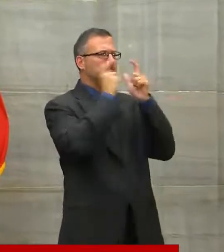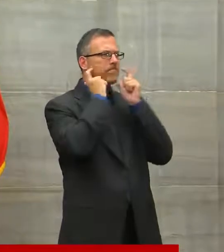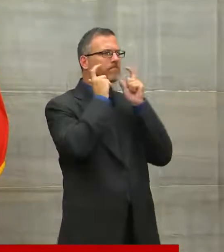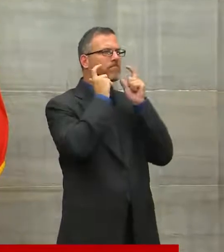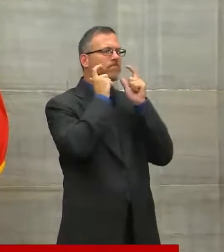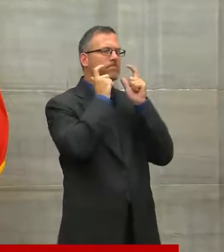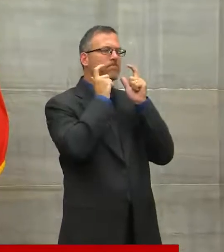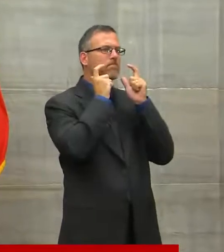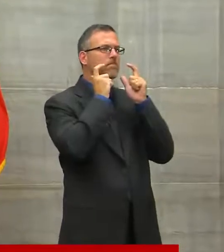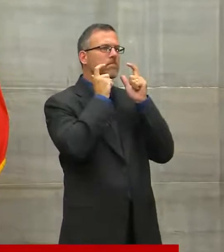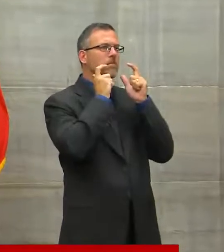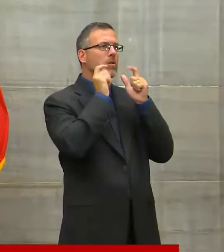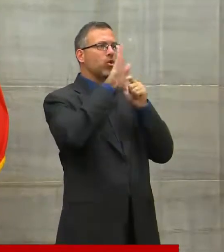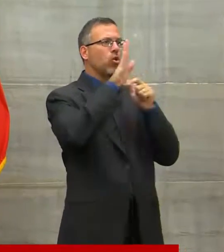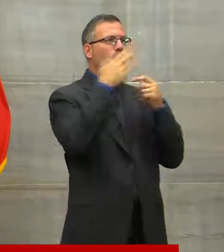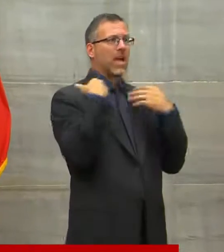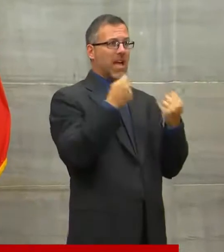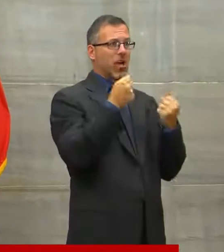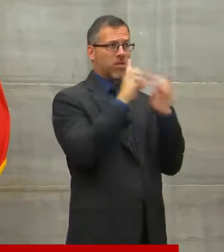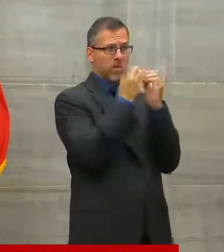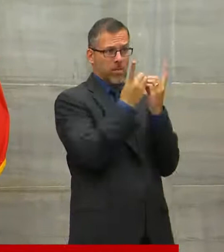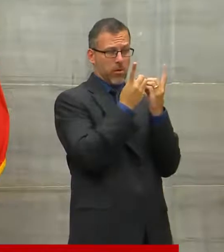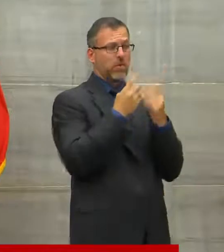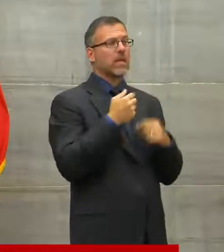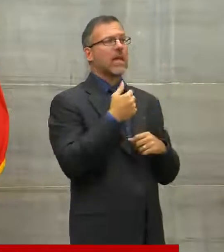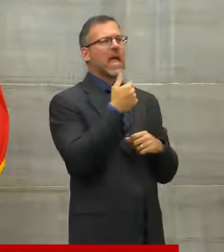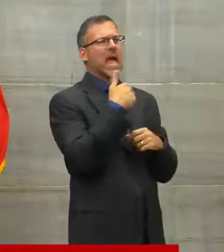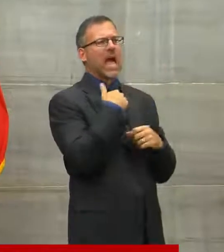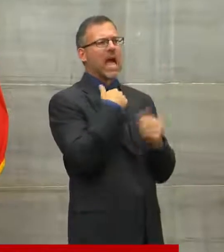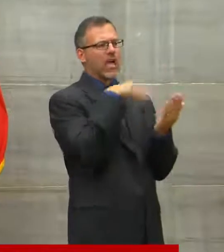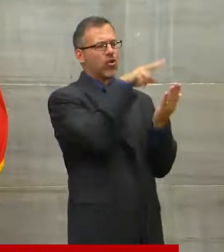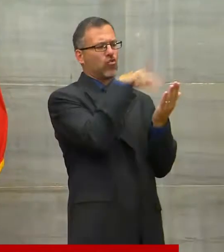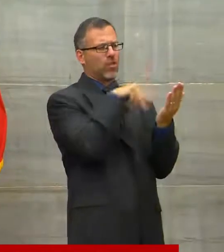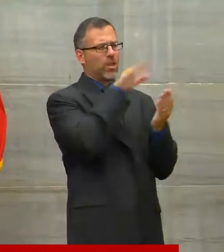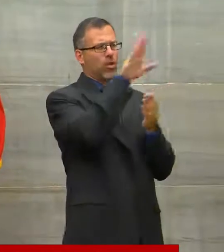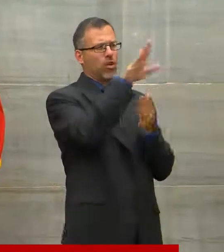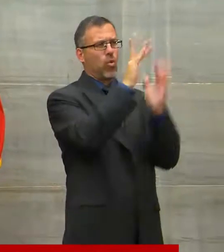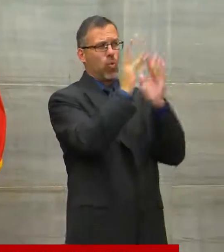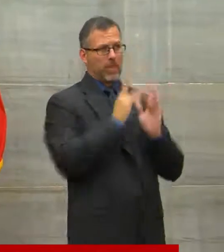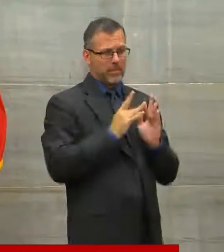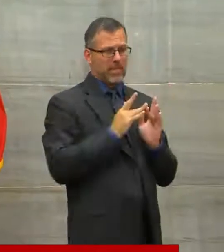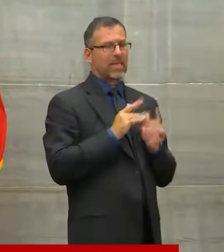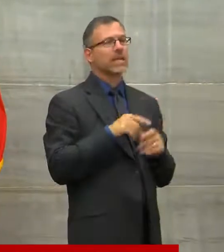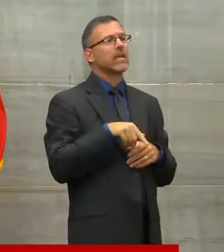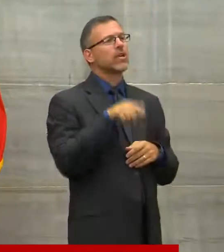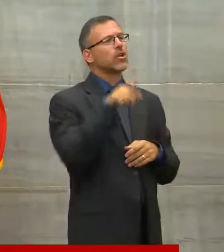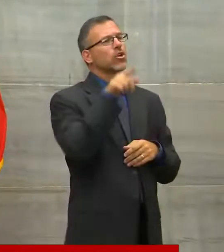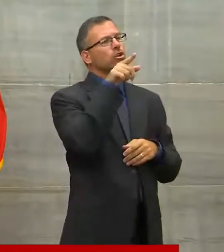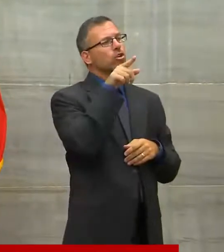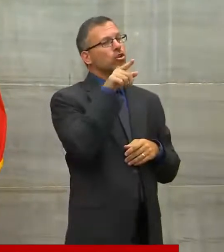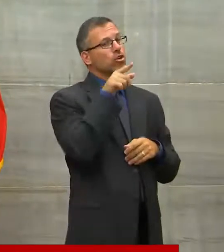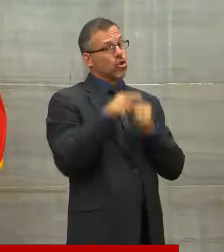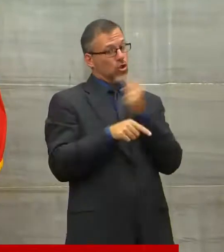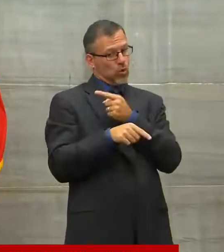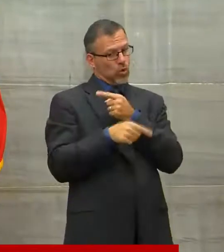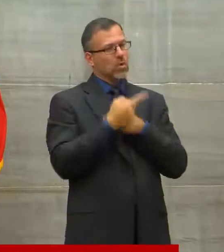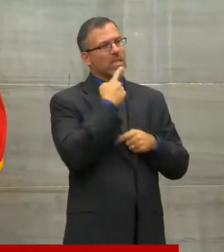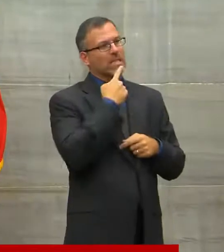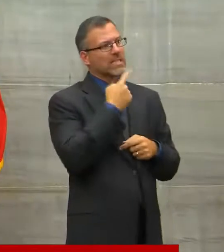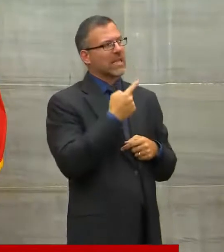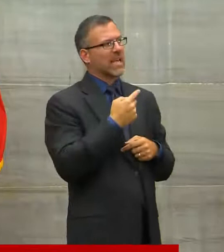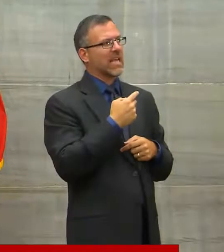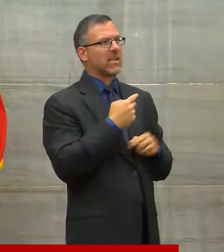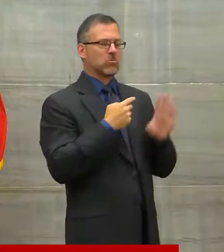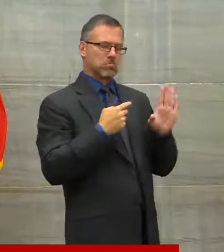department. My understanding, I'm reading on your website, that you said, I'm not, my